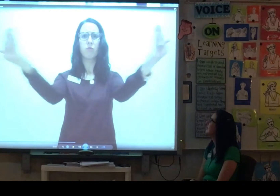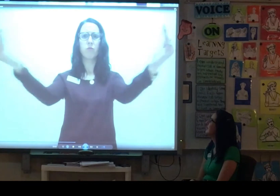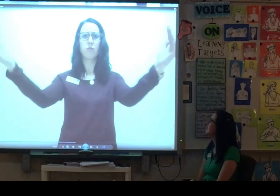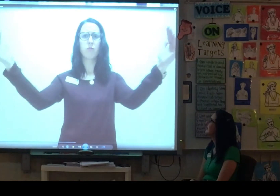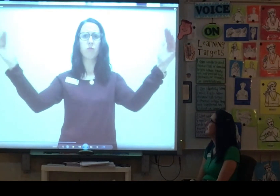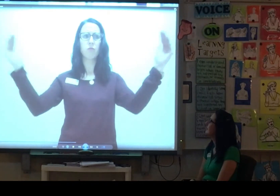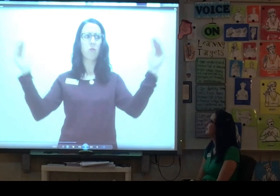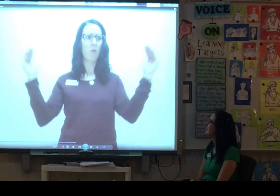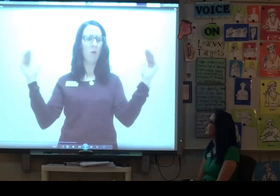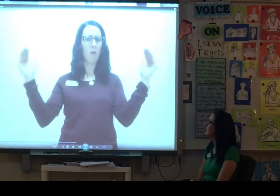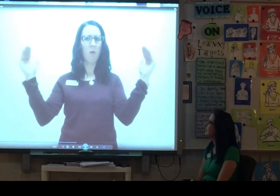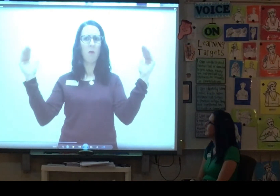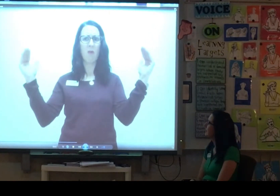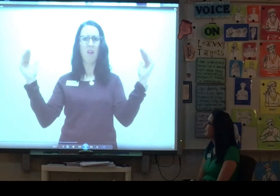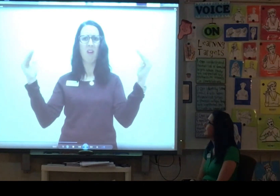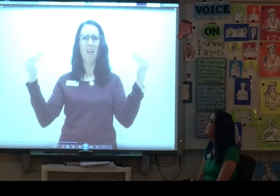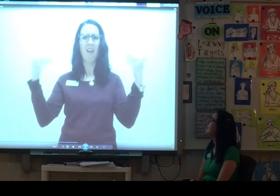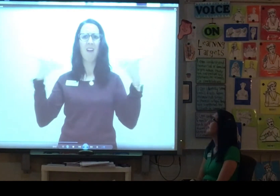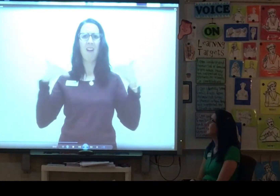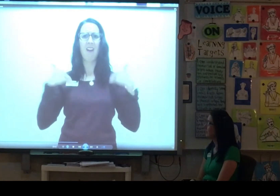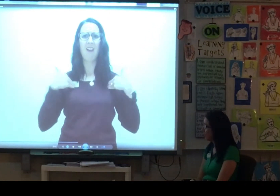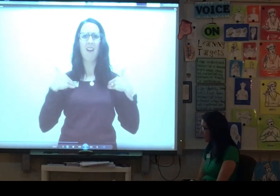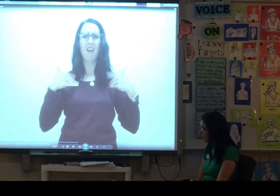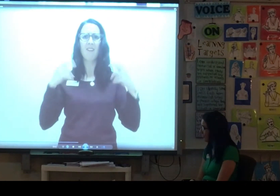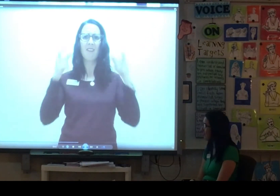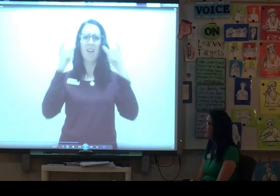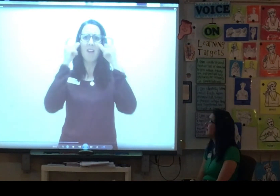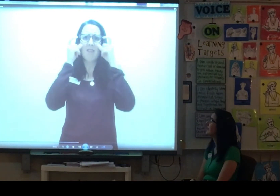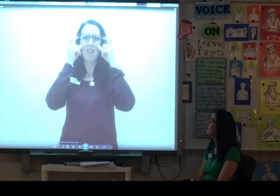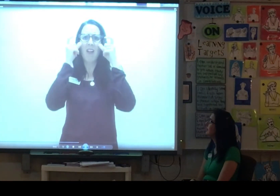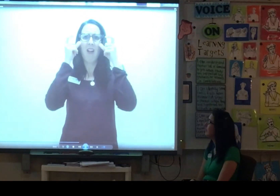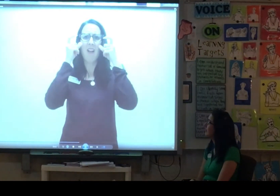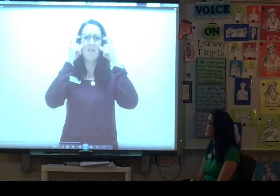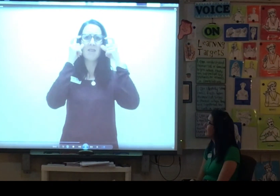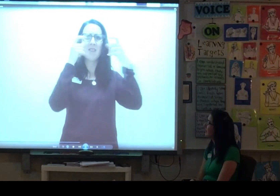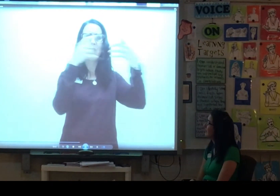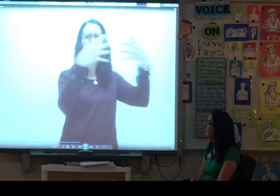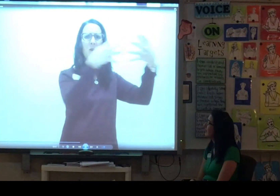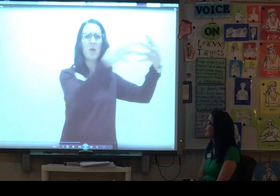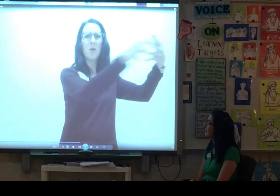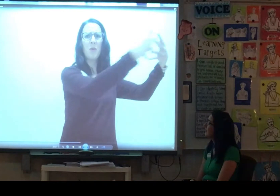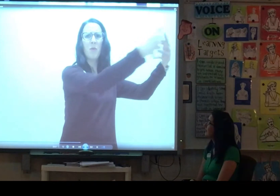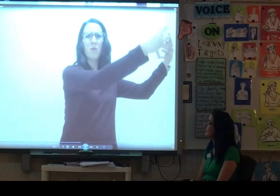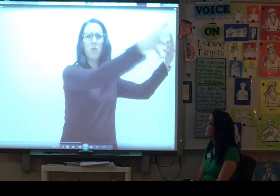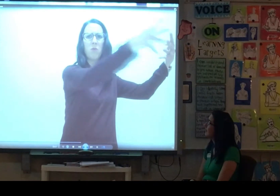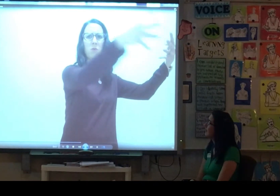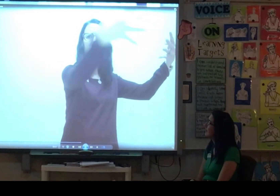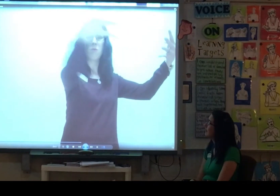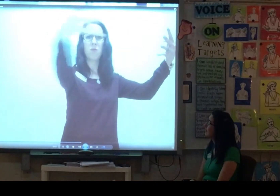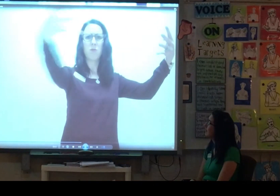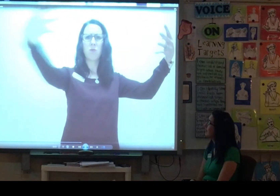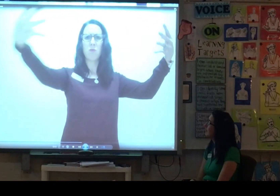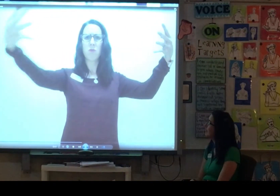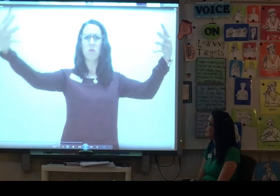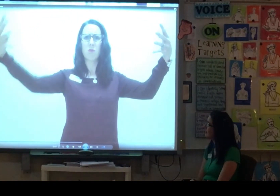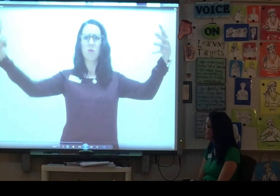Classifier for. Yeah, walls. Have. Glasses. Everywhere.